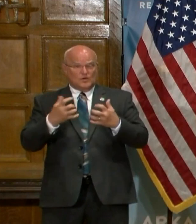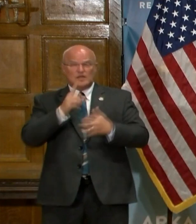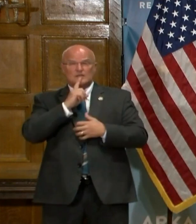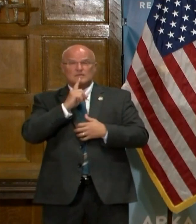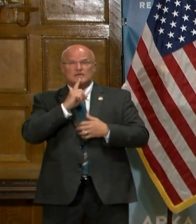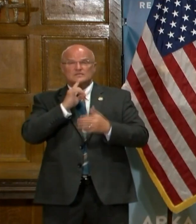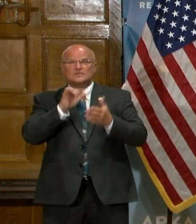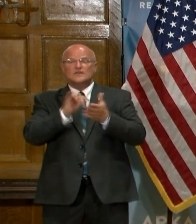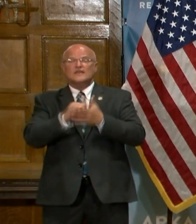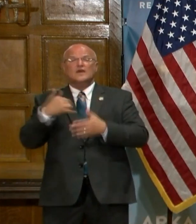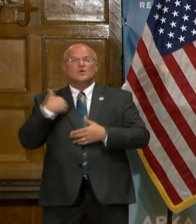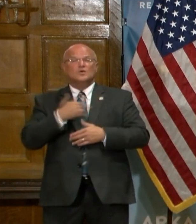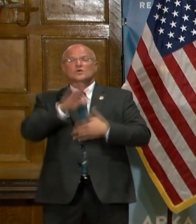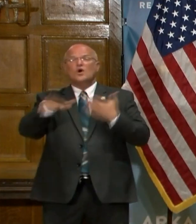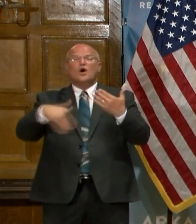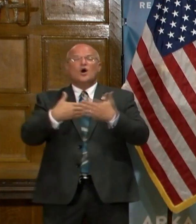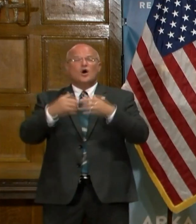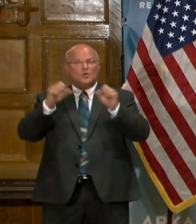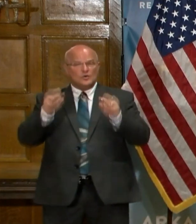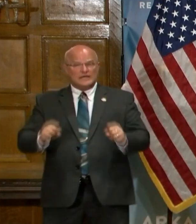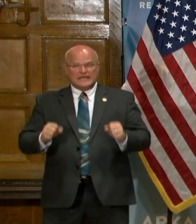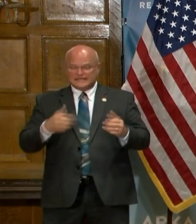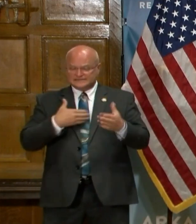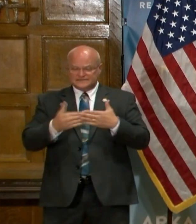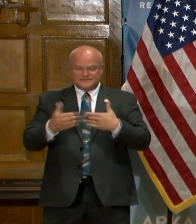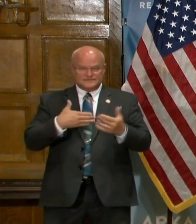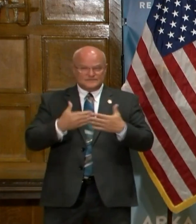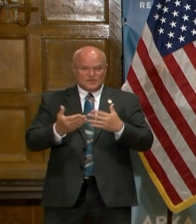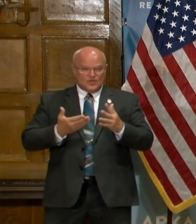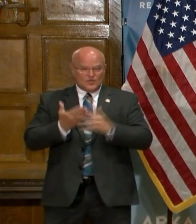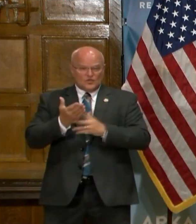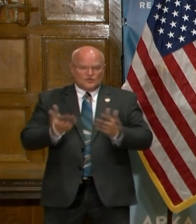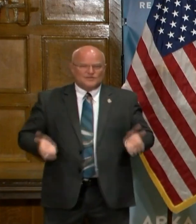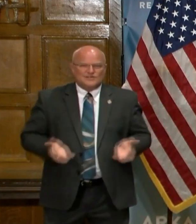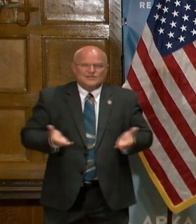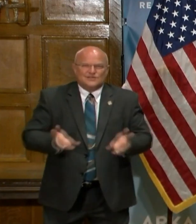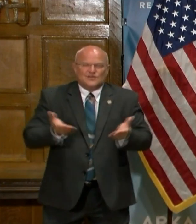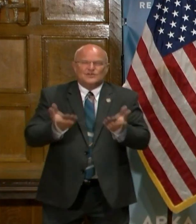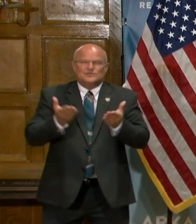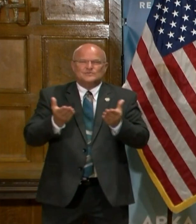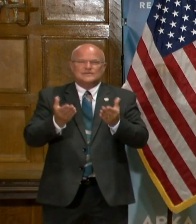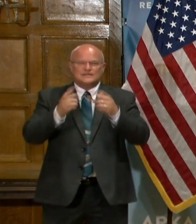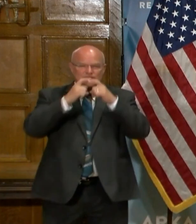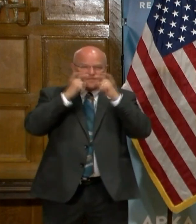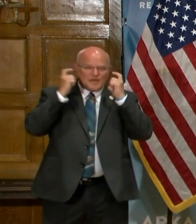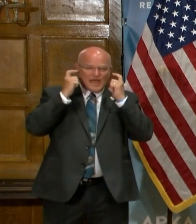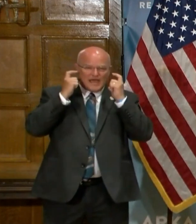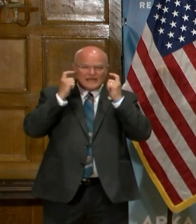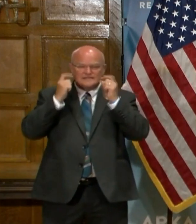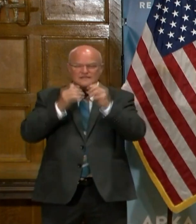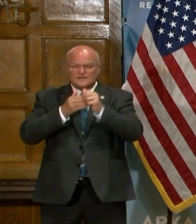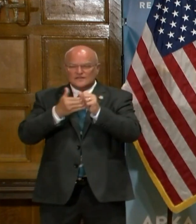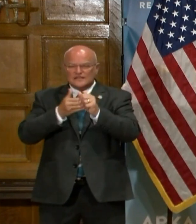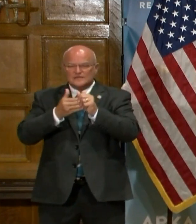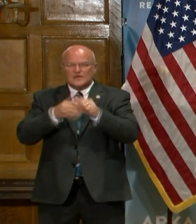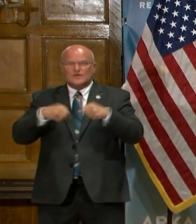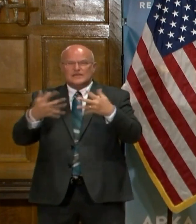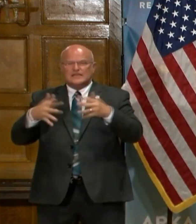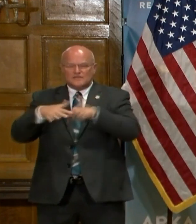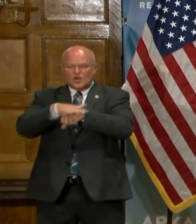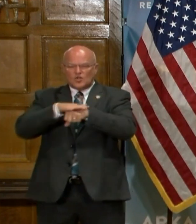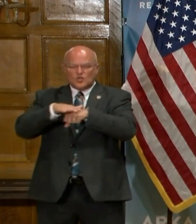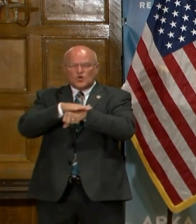make sure that we do all we can, whether it is through our encouragement, through the flexibility that we give our